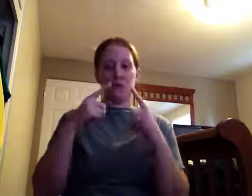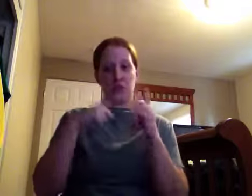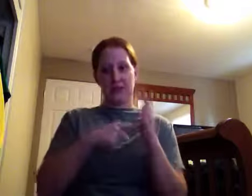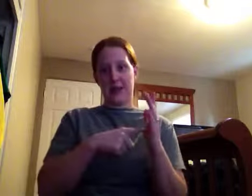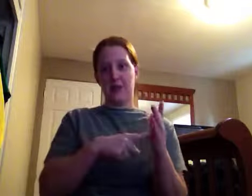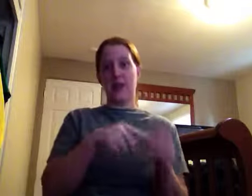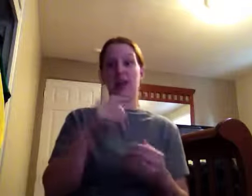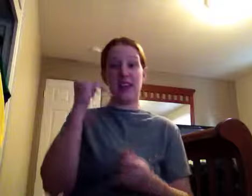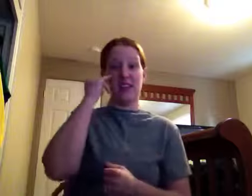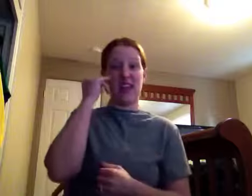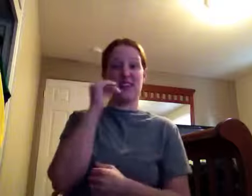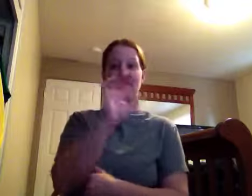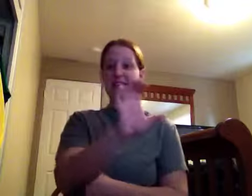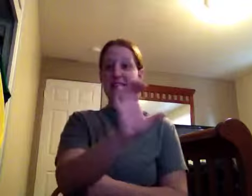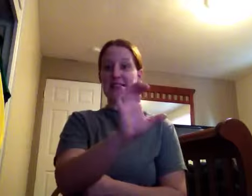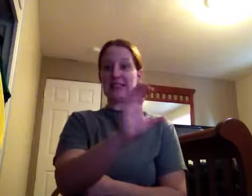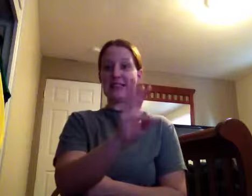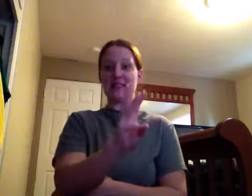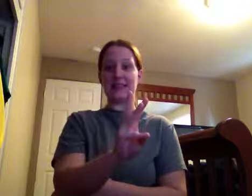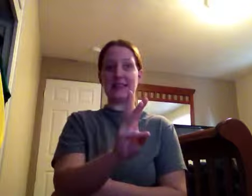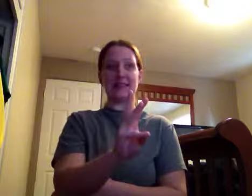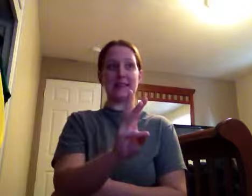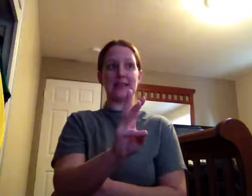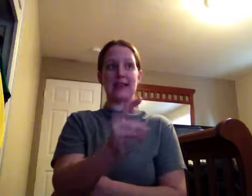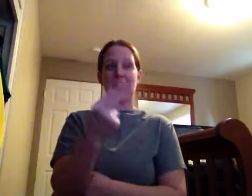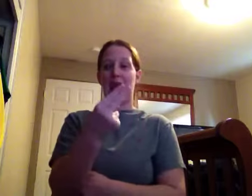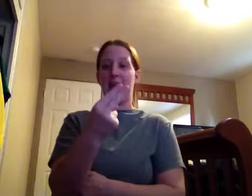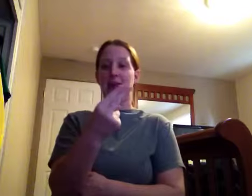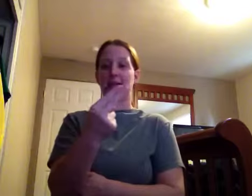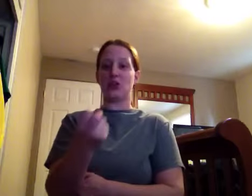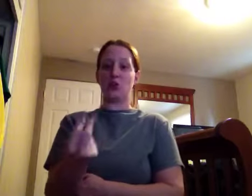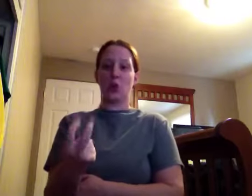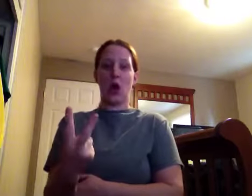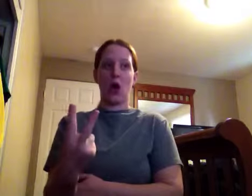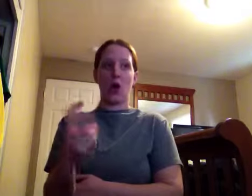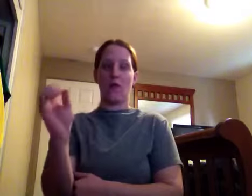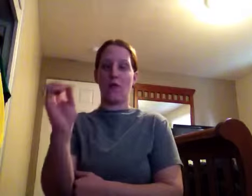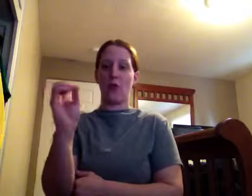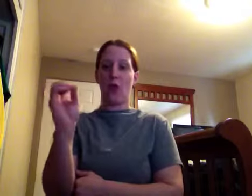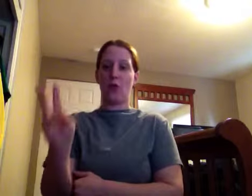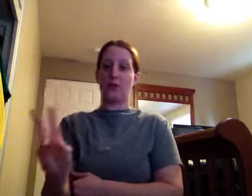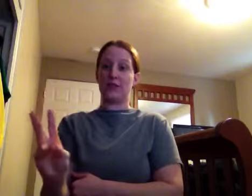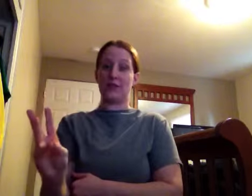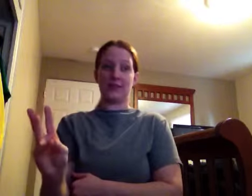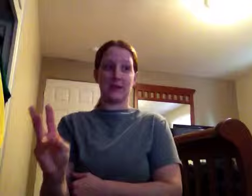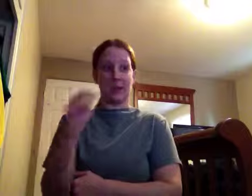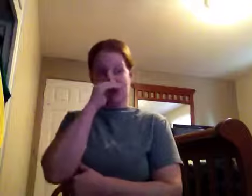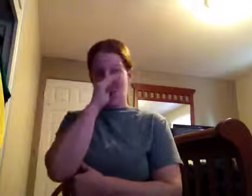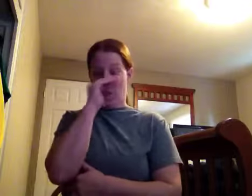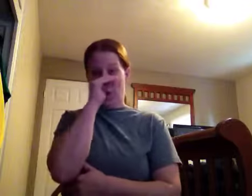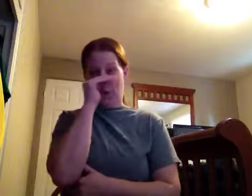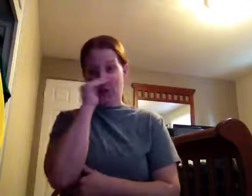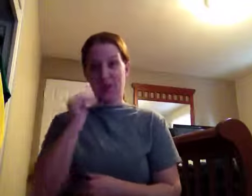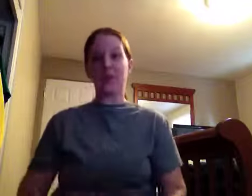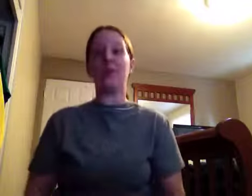C6H12O6, glucose, is that the simplest whole number ratio, the empirical formula? In other words, can you